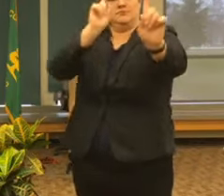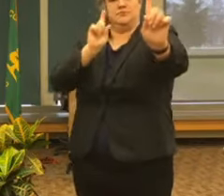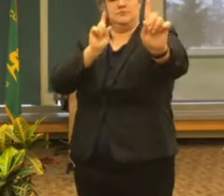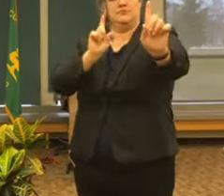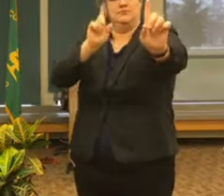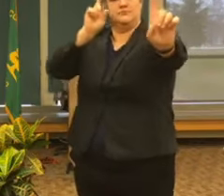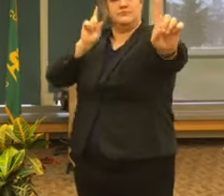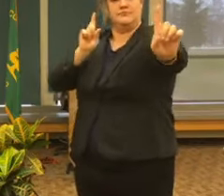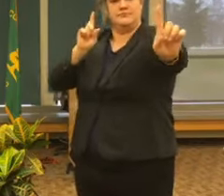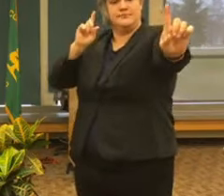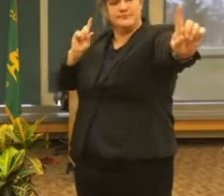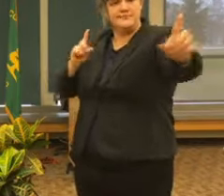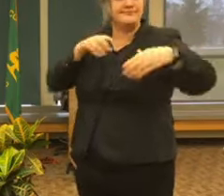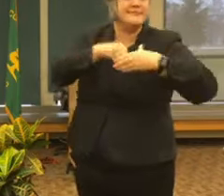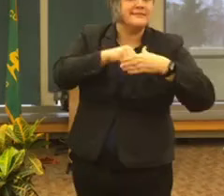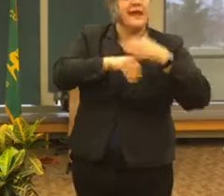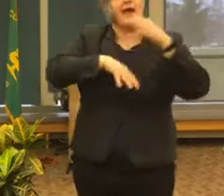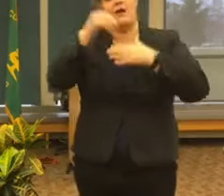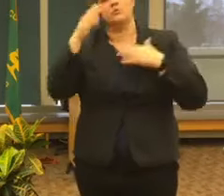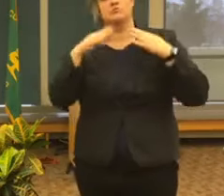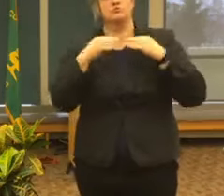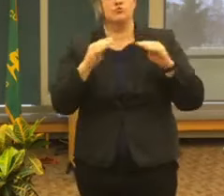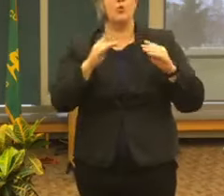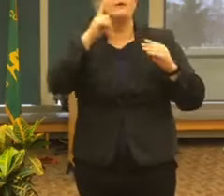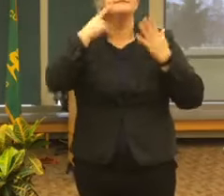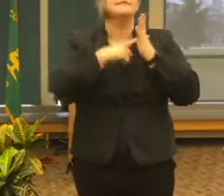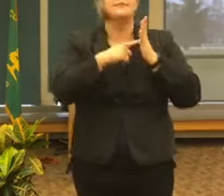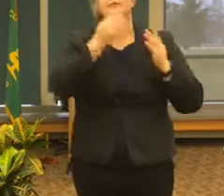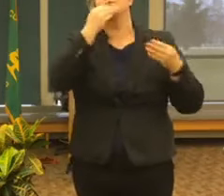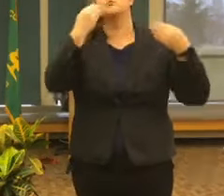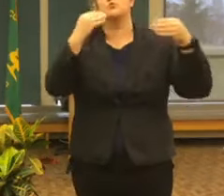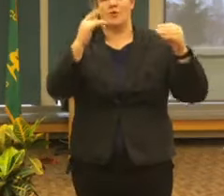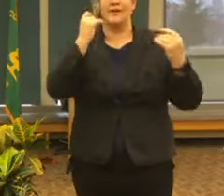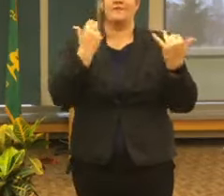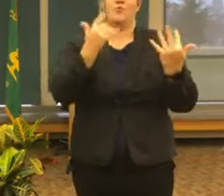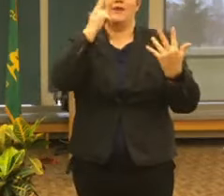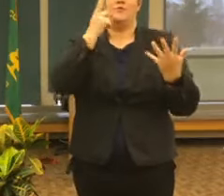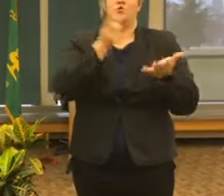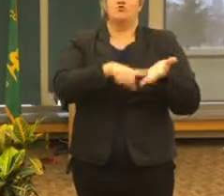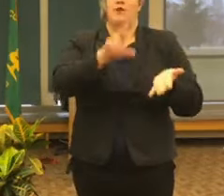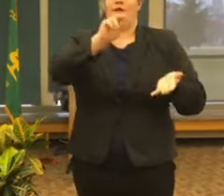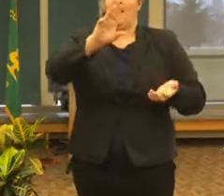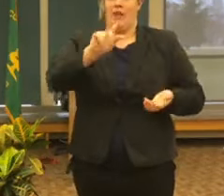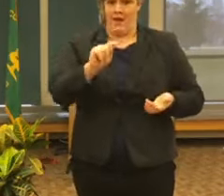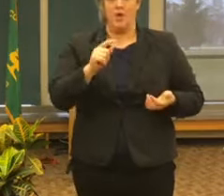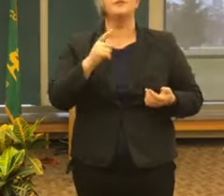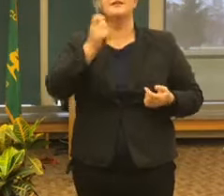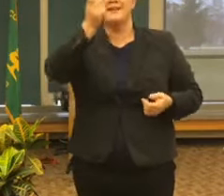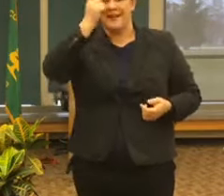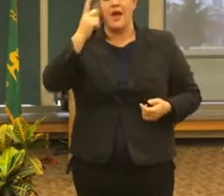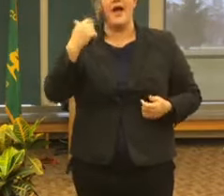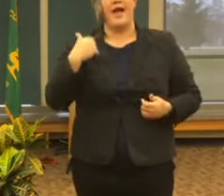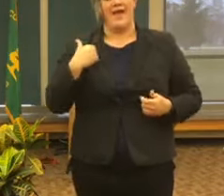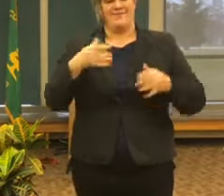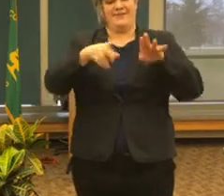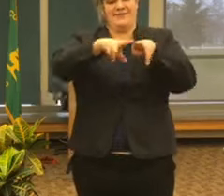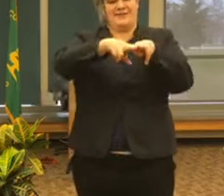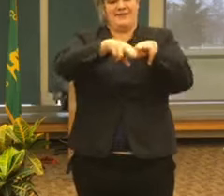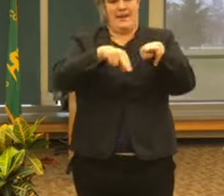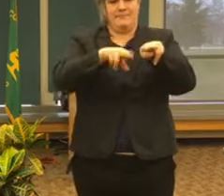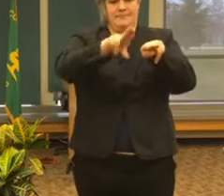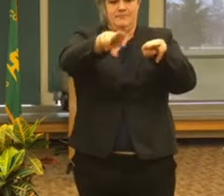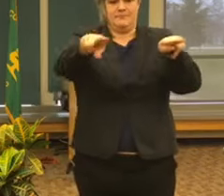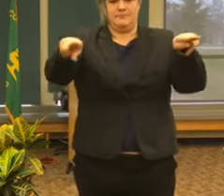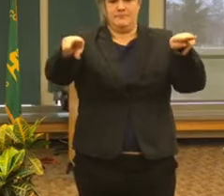store. So for instance, a grocery store where somebody's waiting to check out, actually laying tape that shows what a